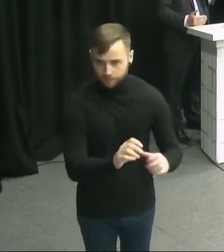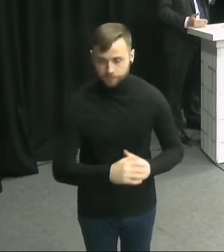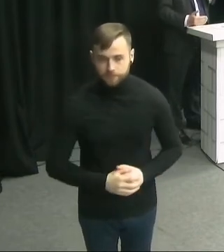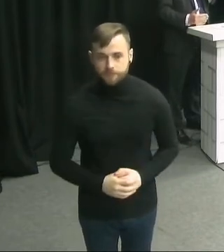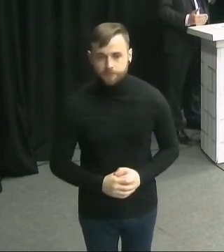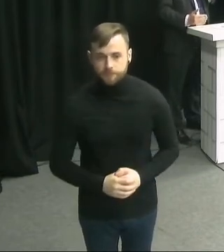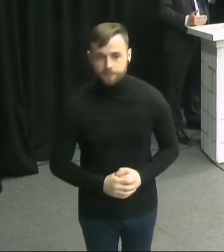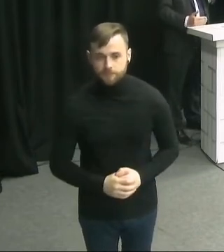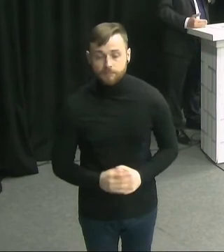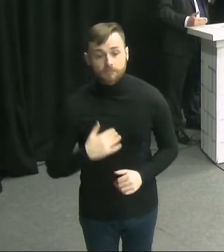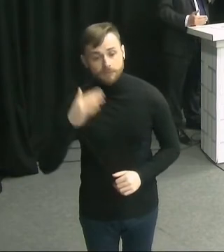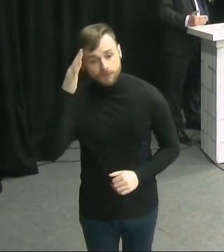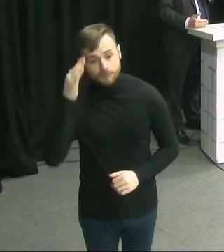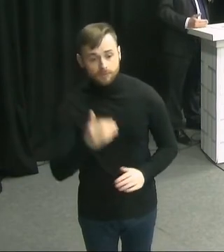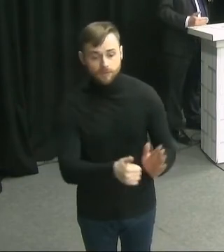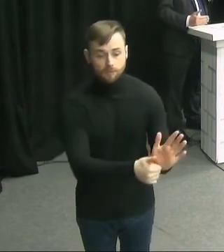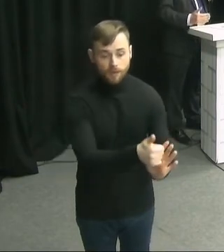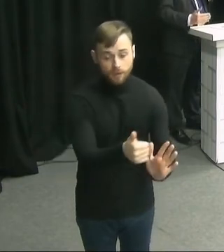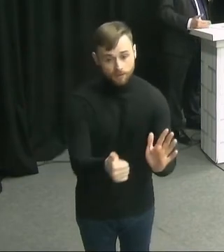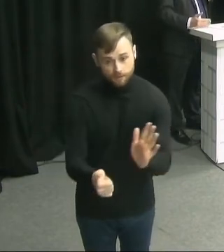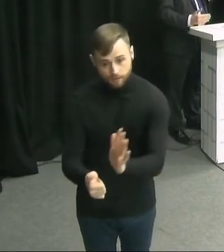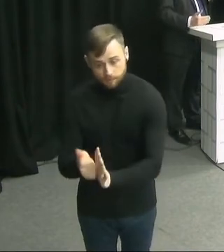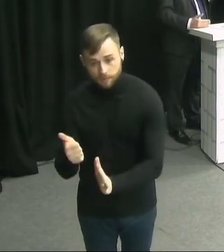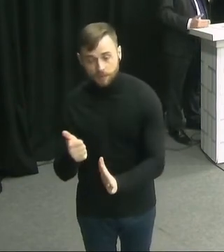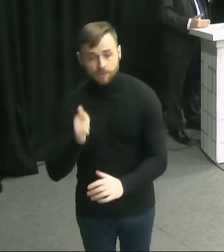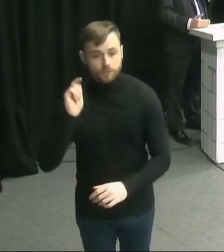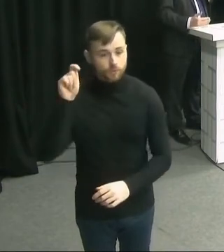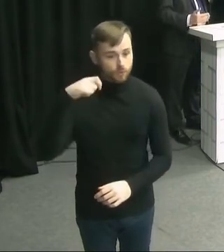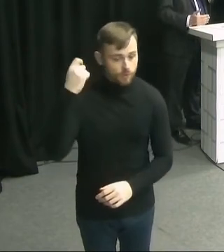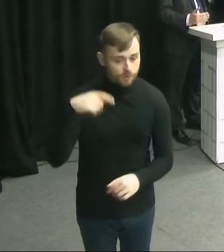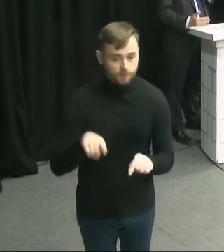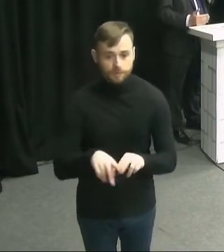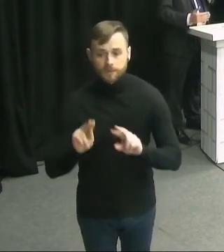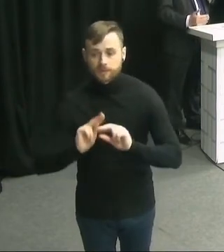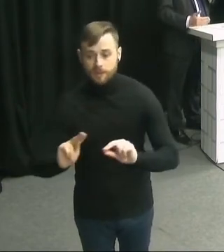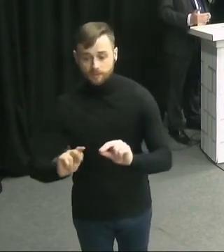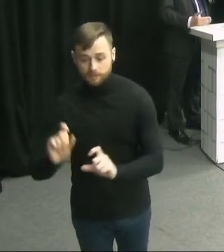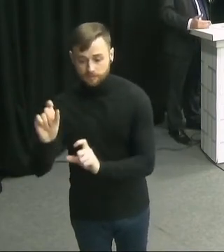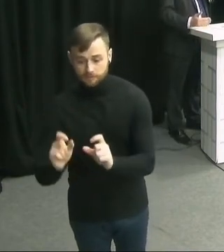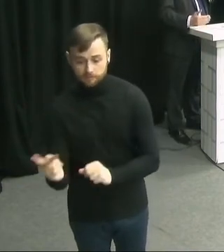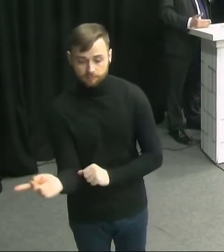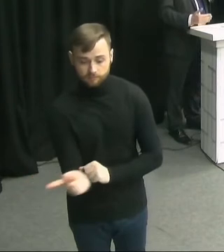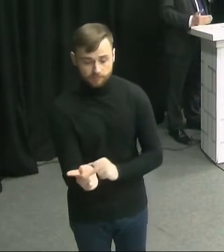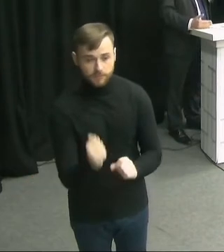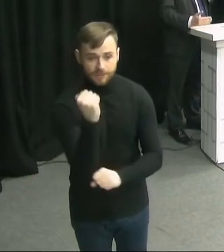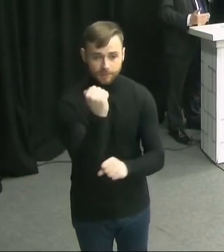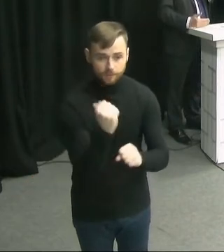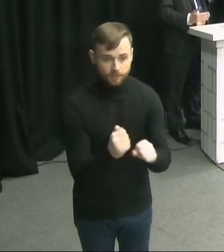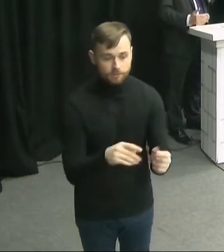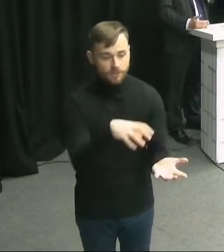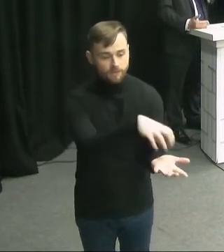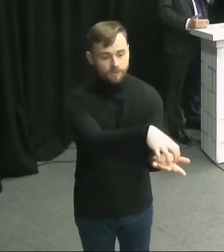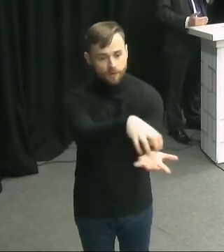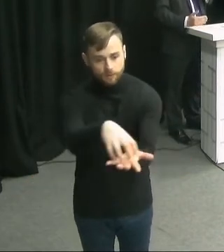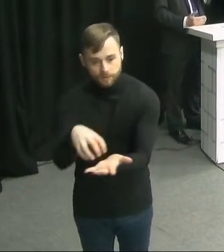lecturers. Also, there is needs to be a relationship between staff, members of staff, lecturers, students,